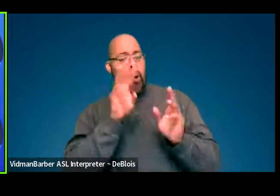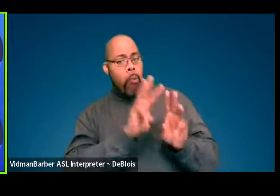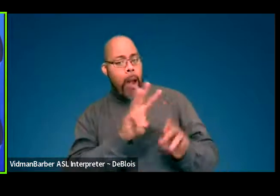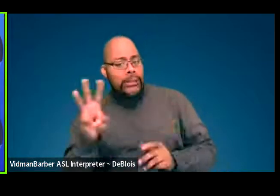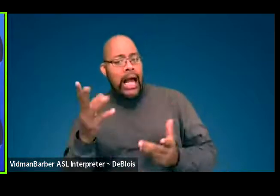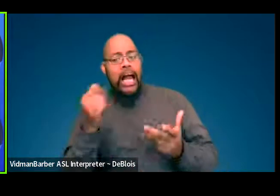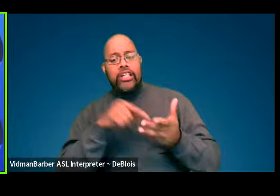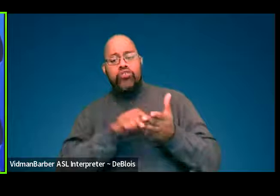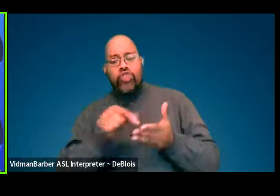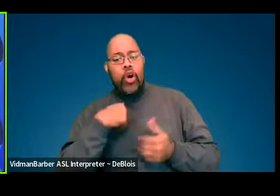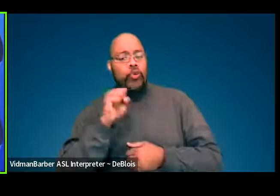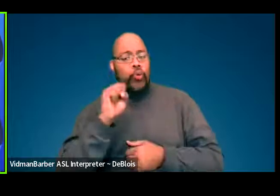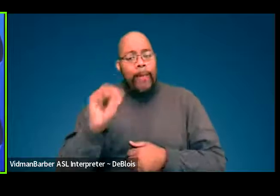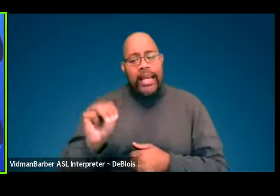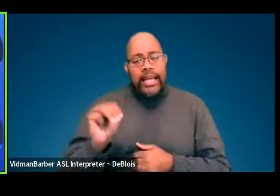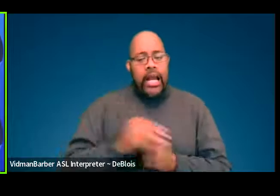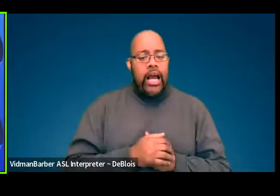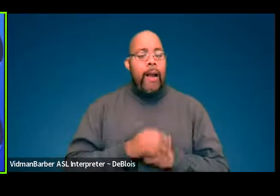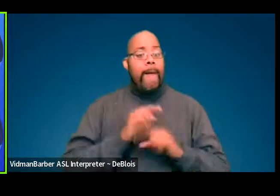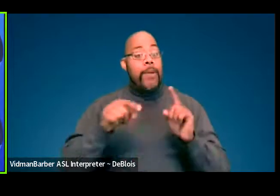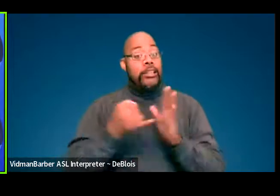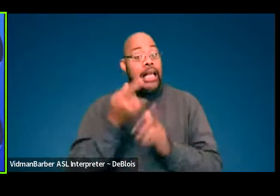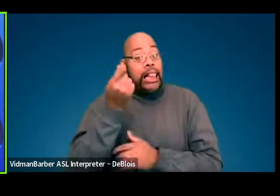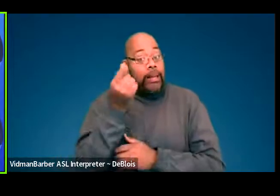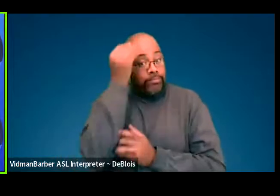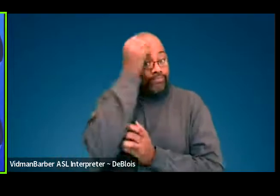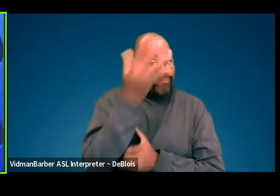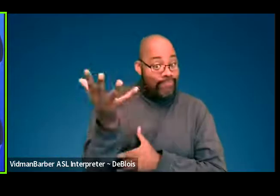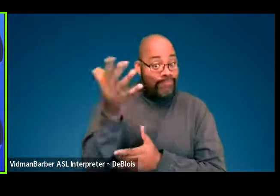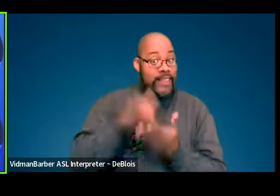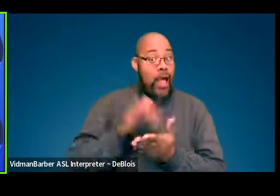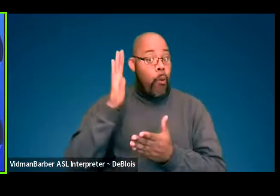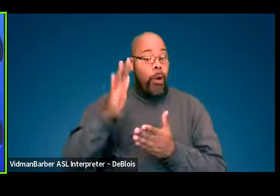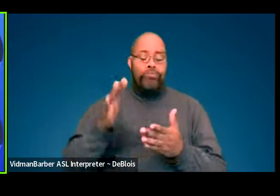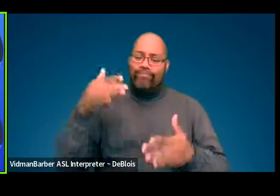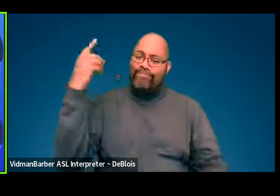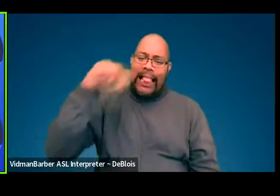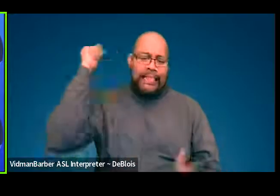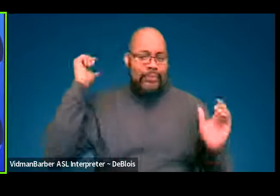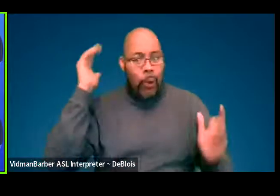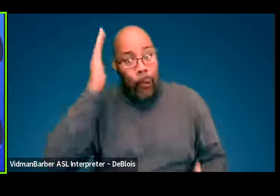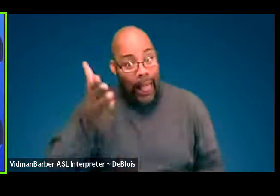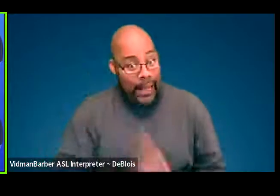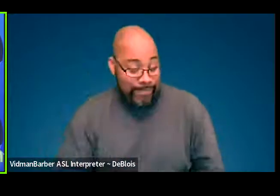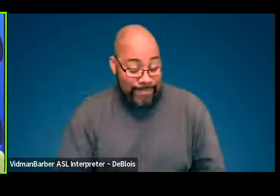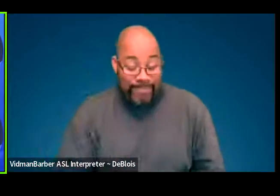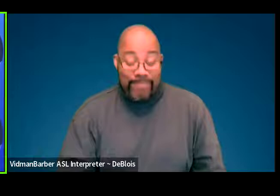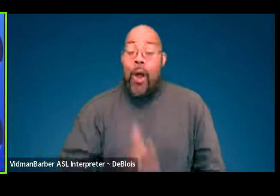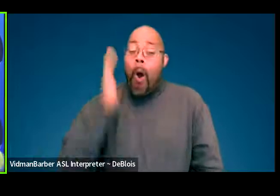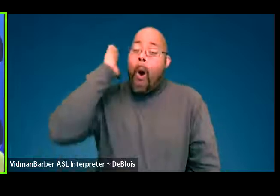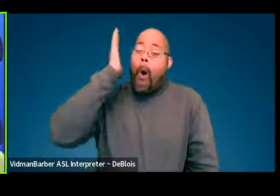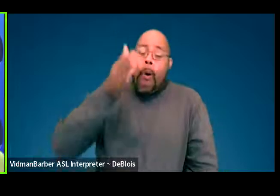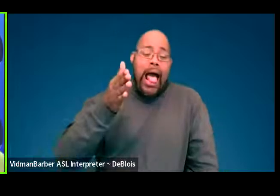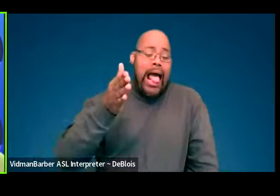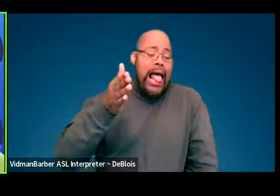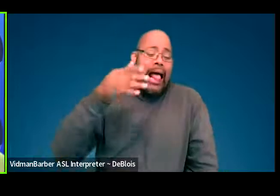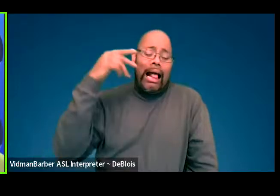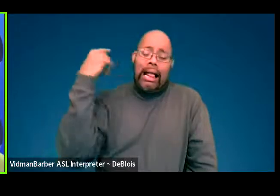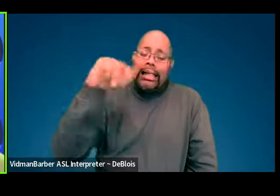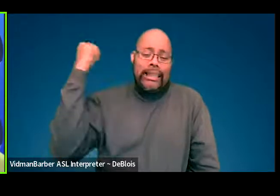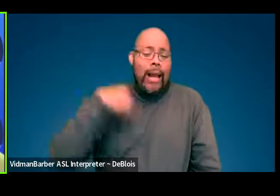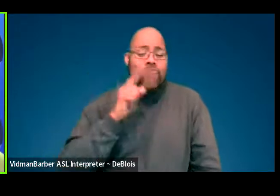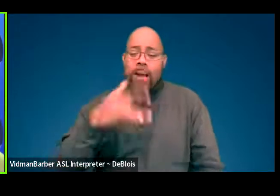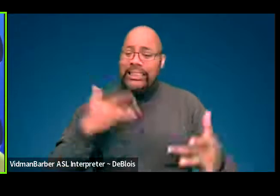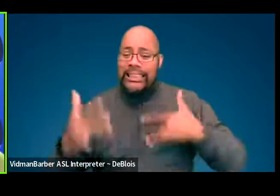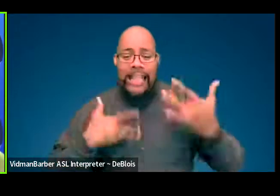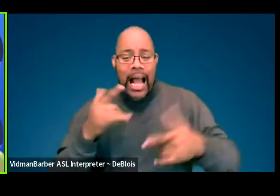you can check out our social media. But just a little tidbit is that it's going to be lit. It's going to be lit. I'm very